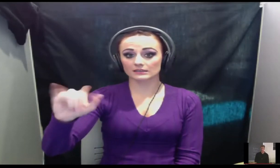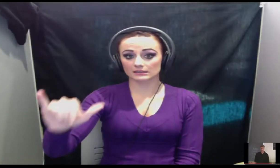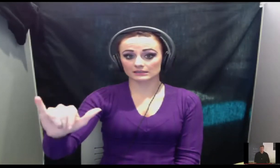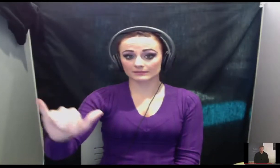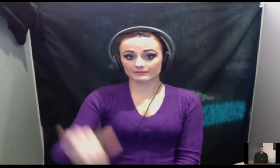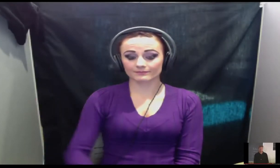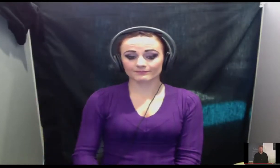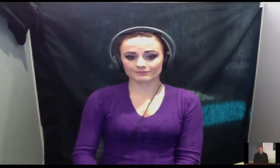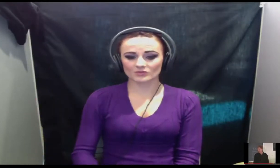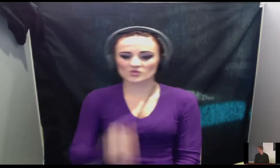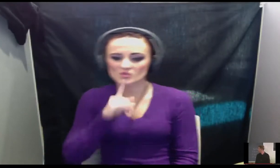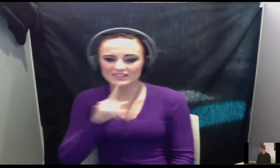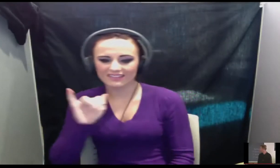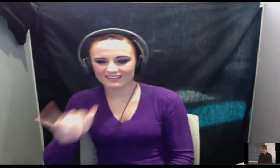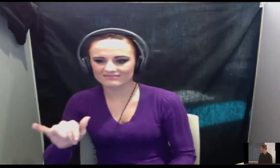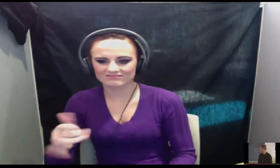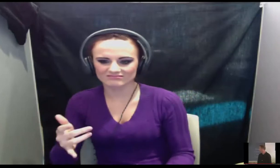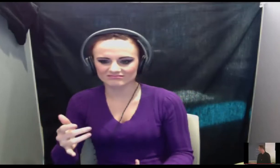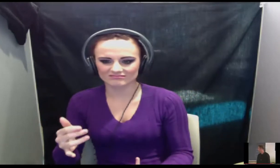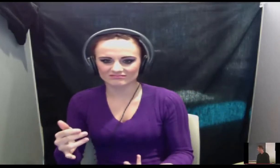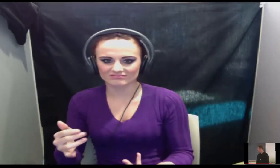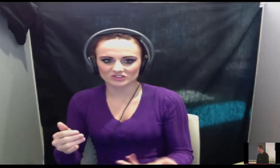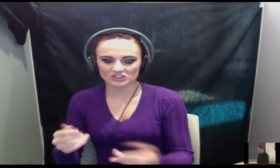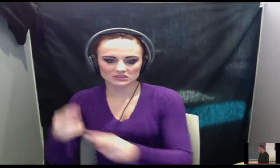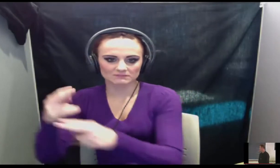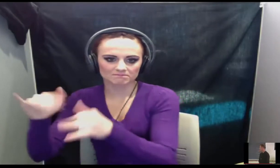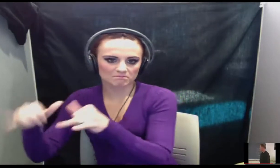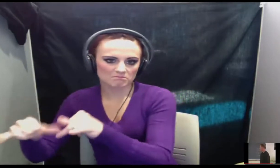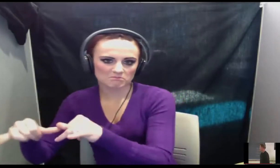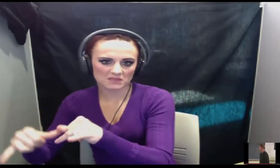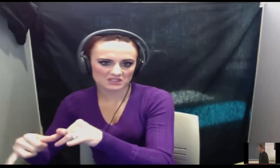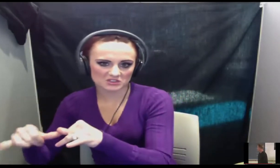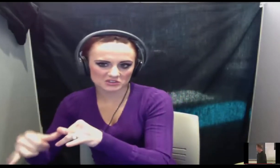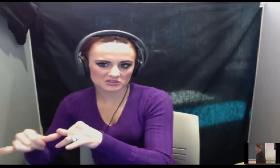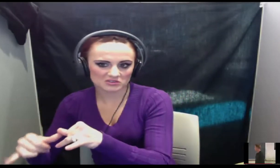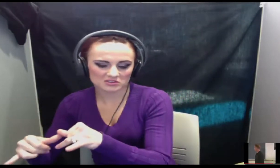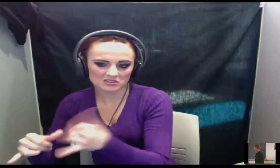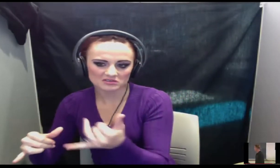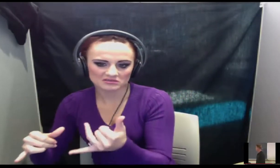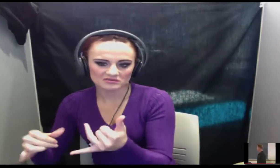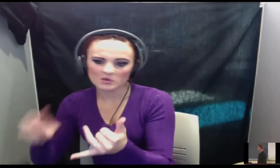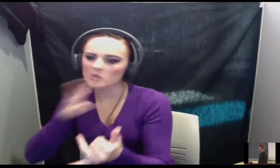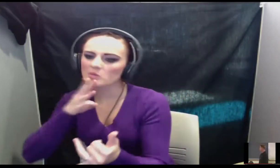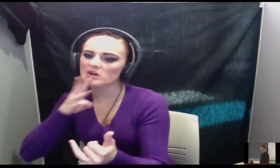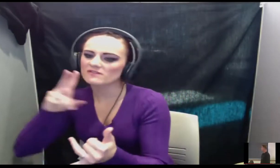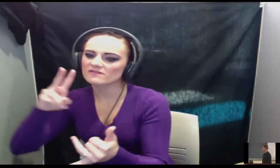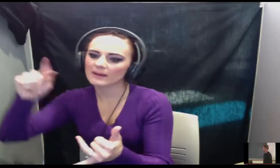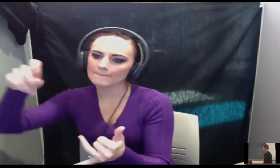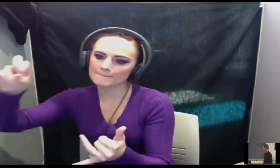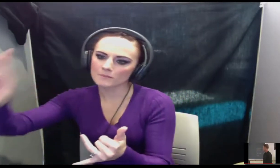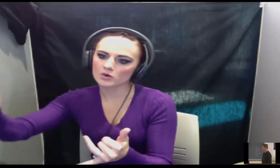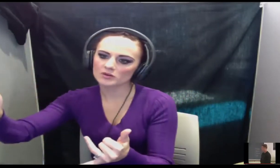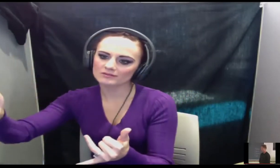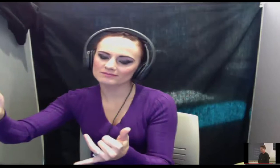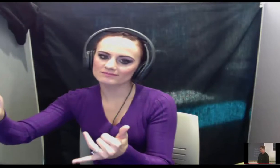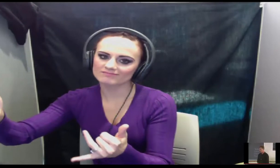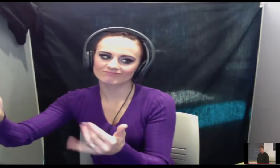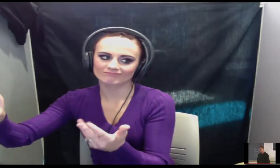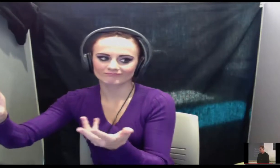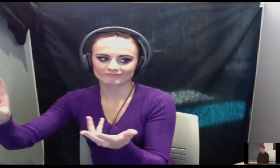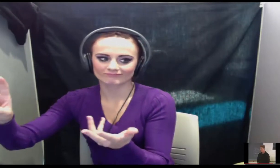in the air at a certain time. Or I guess it says up there, measure the amount of water vapor that the air contains at any given time and